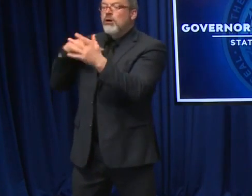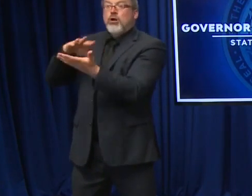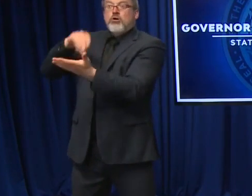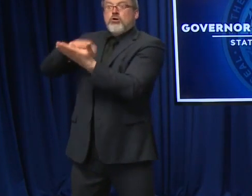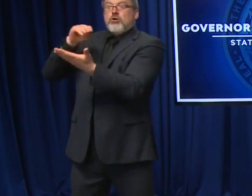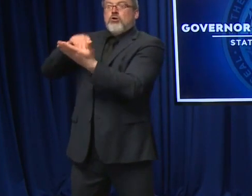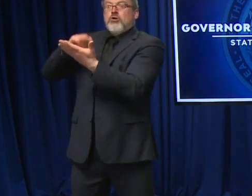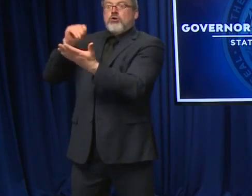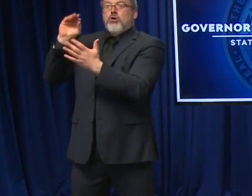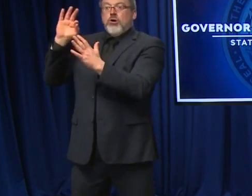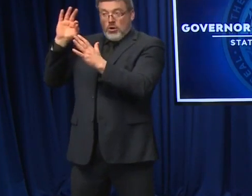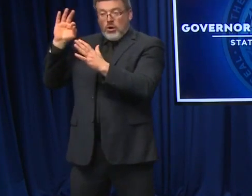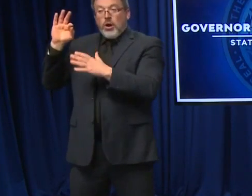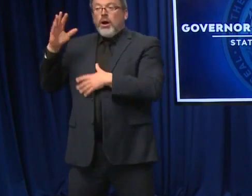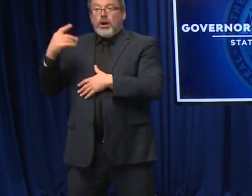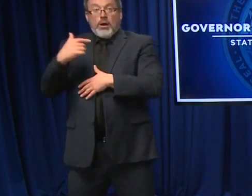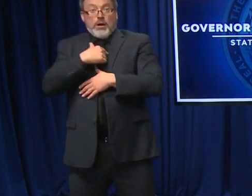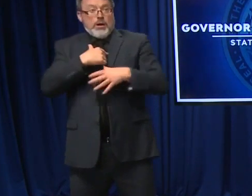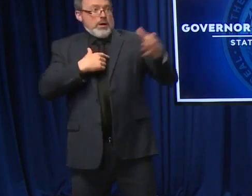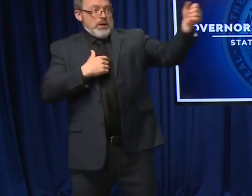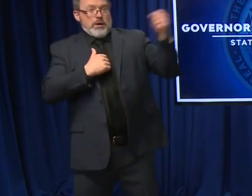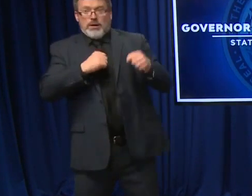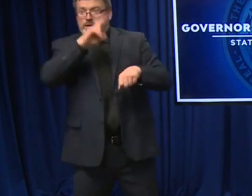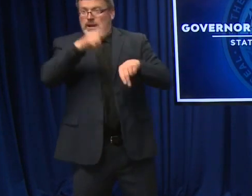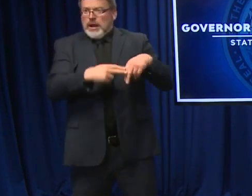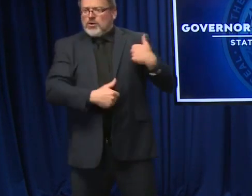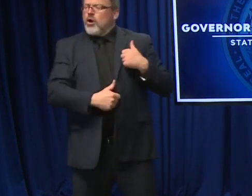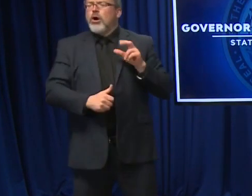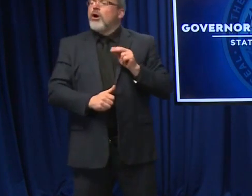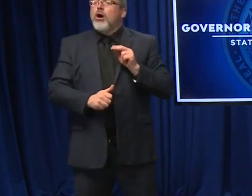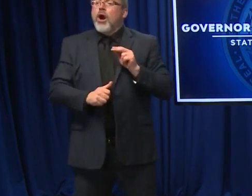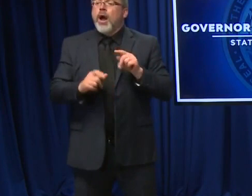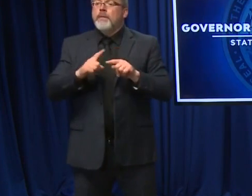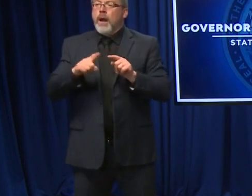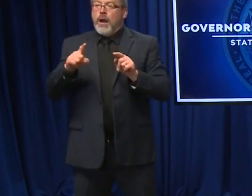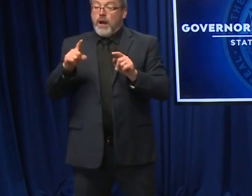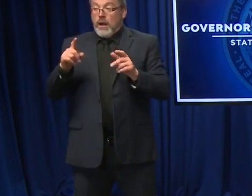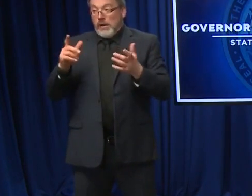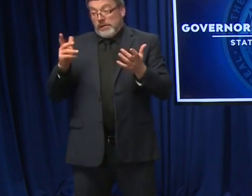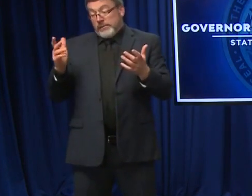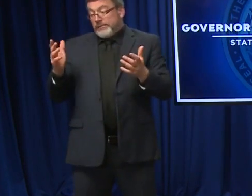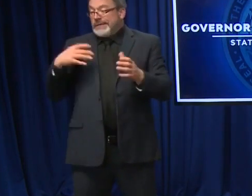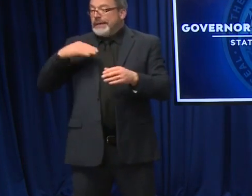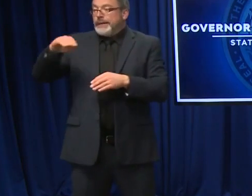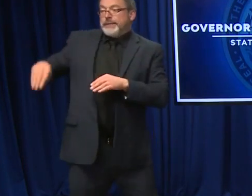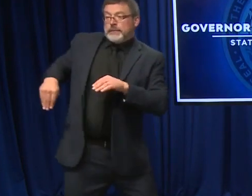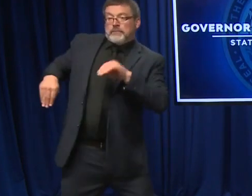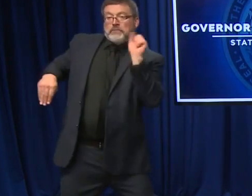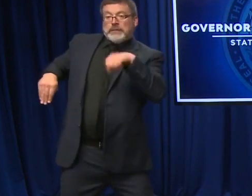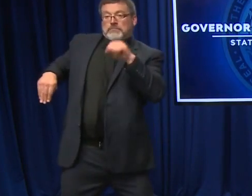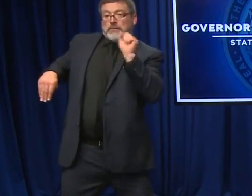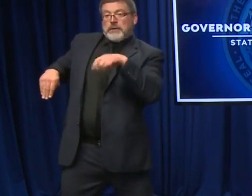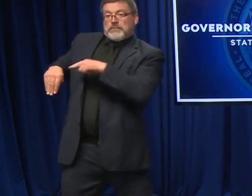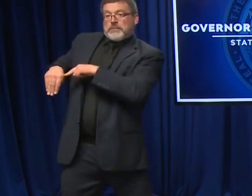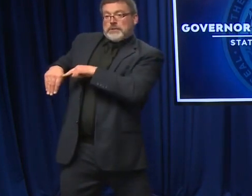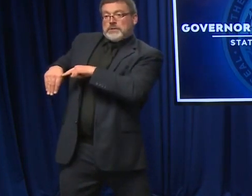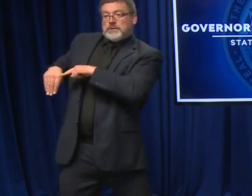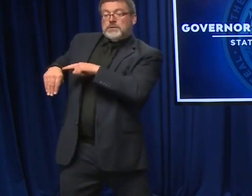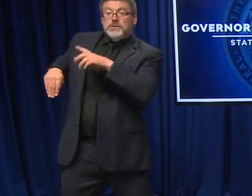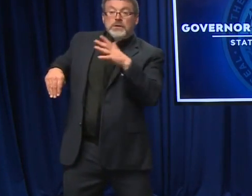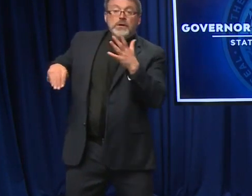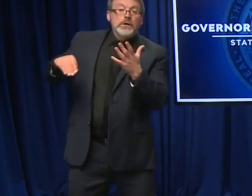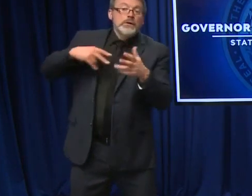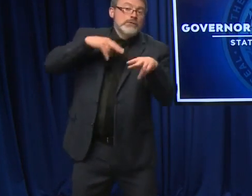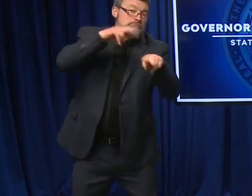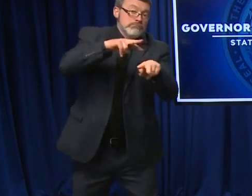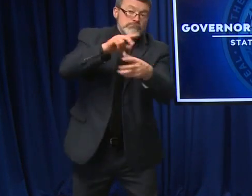in our hospitals just yet, but if we had to do that, we could do that, depending on where we go. But I think the next few weeks are going to be very telling. I think it's going to be a